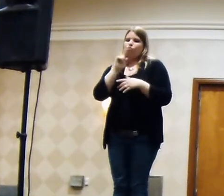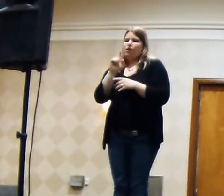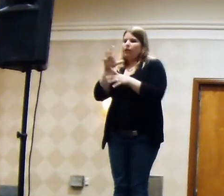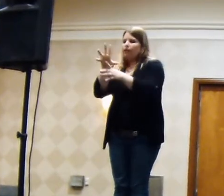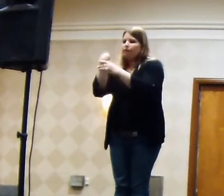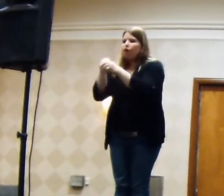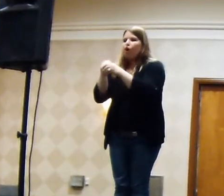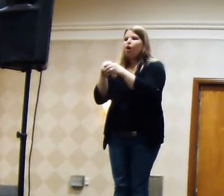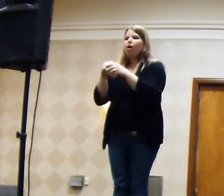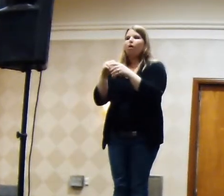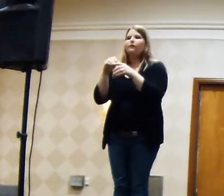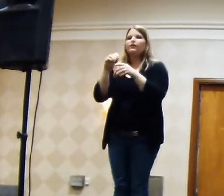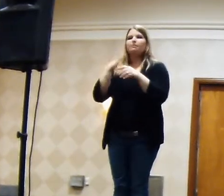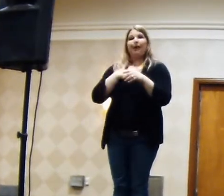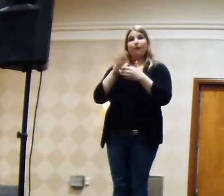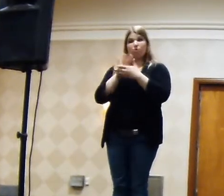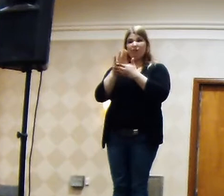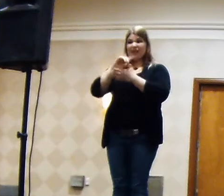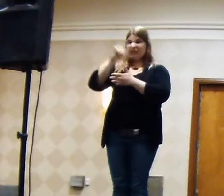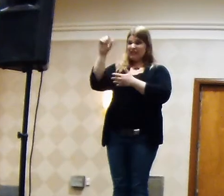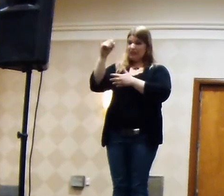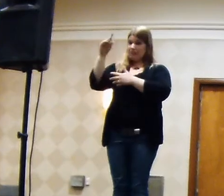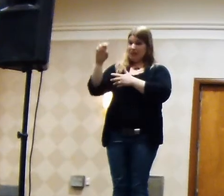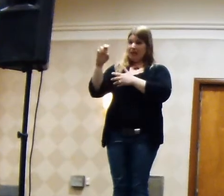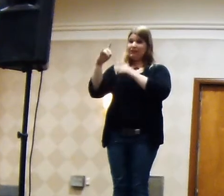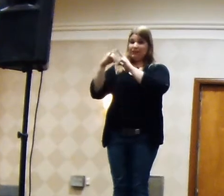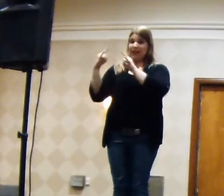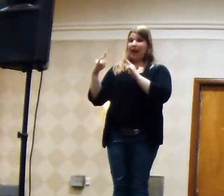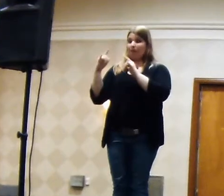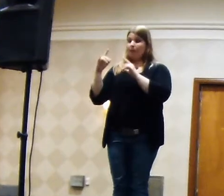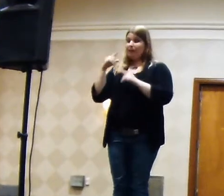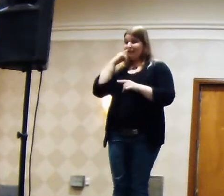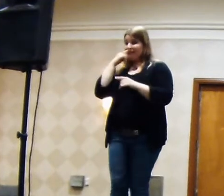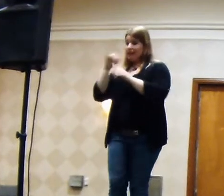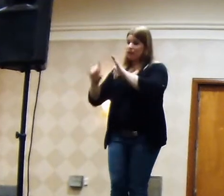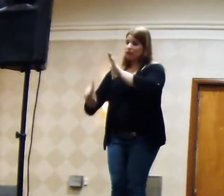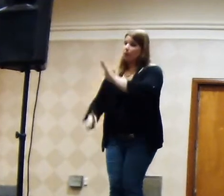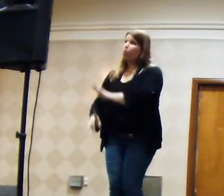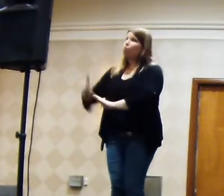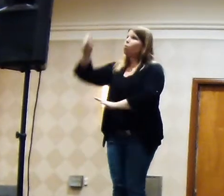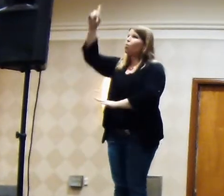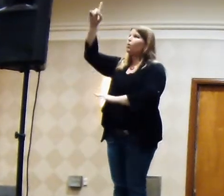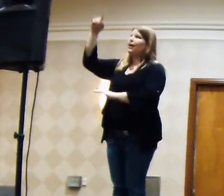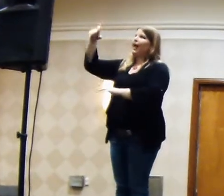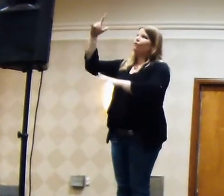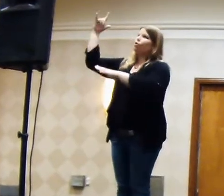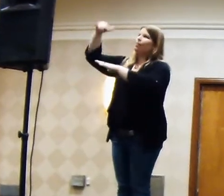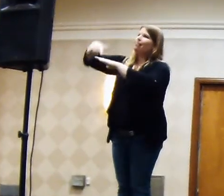of wacky kids accidentally blast off in the space shuttle and have to land it. And